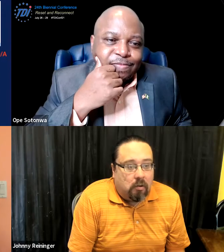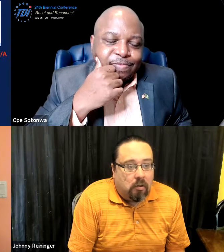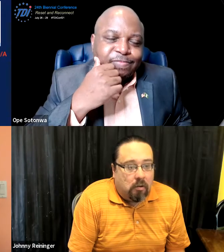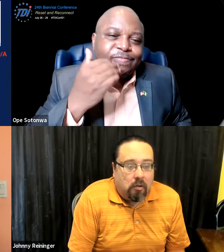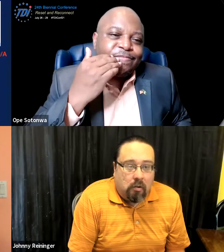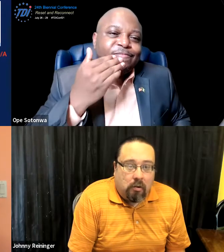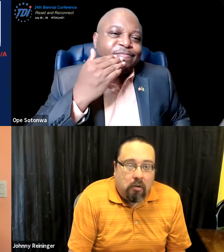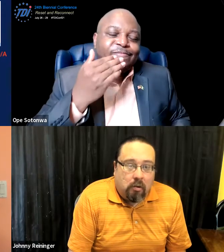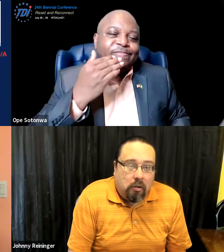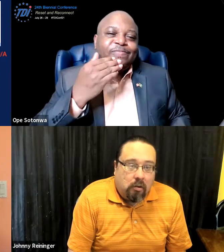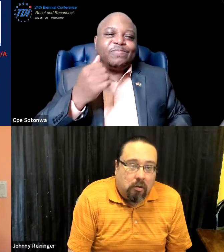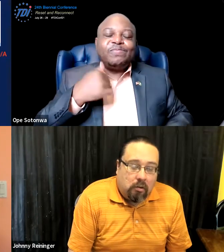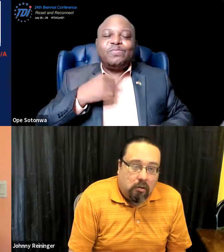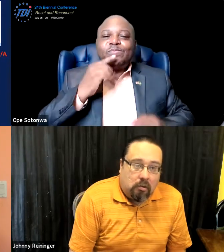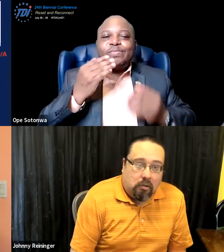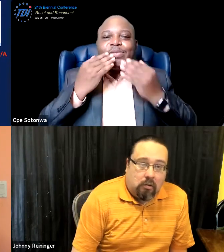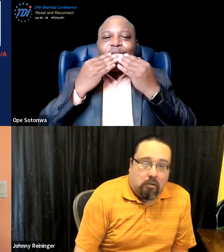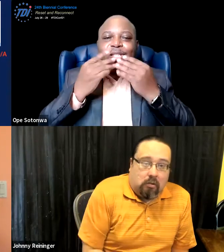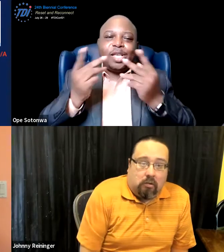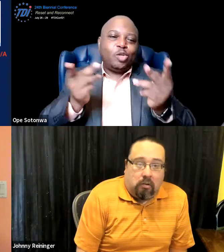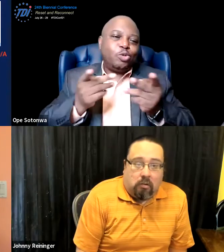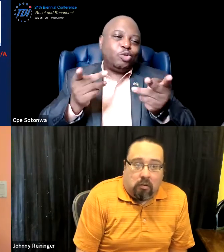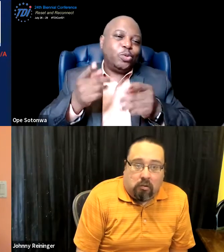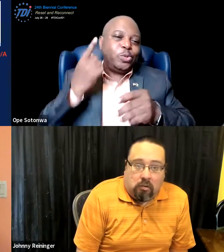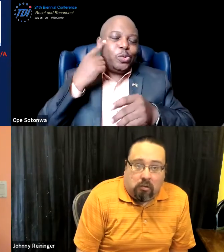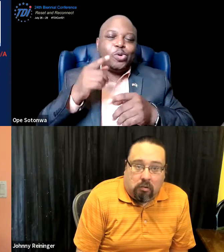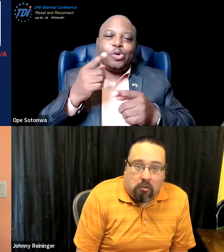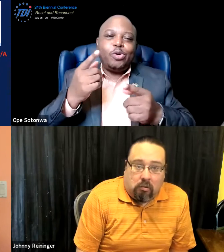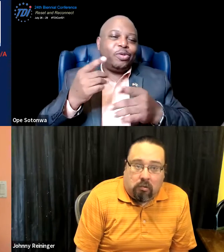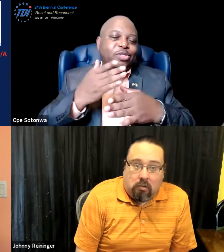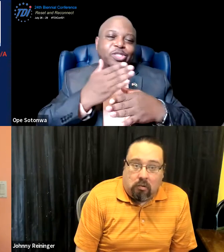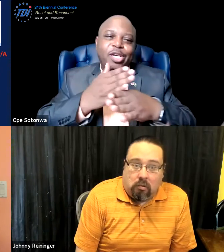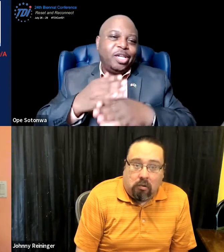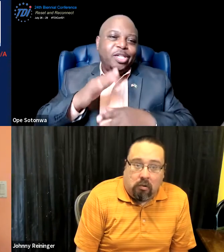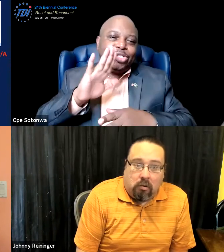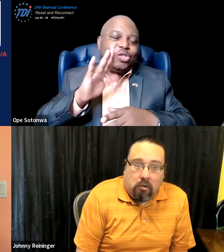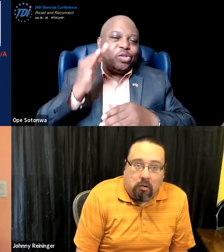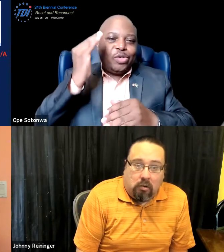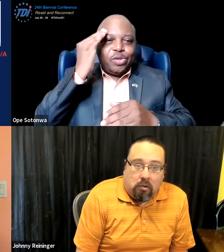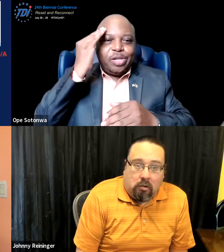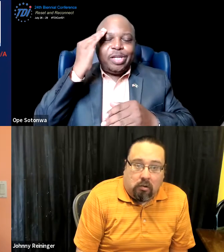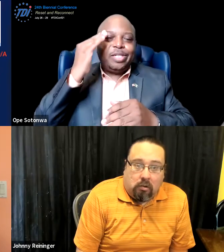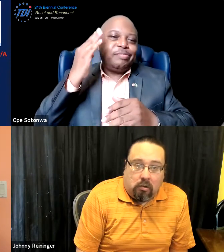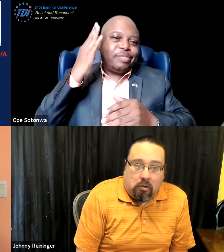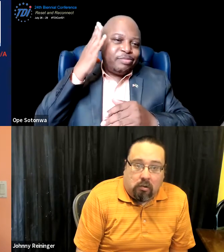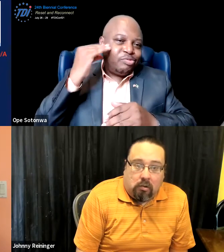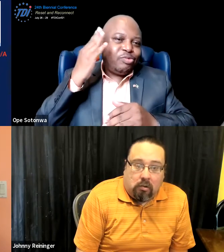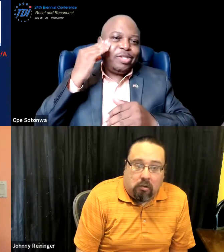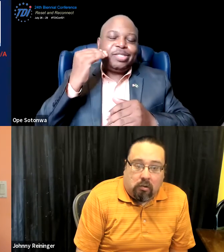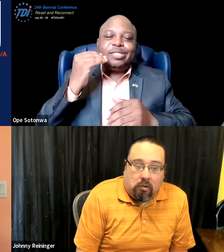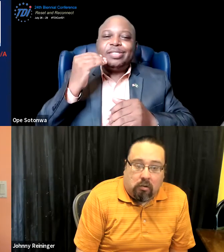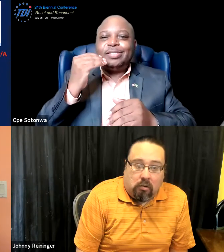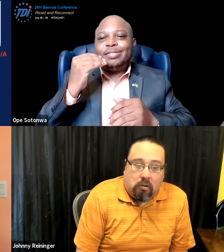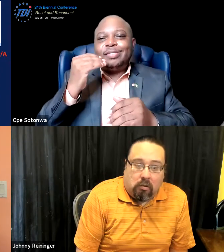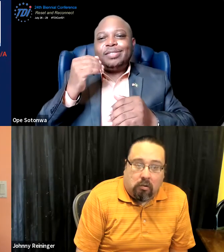be consistent with your efforts is really what I want to say. Thank you to the both of you for sharing